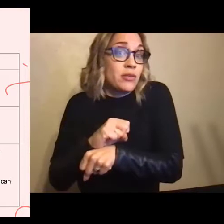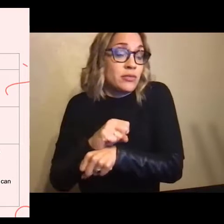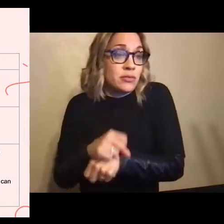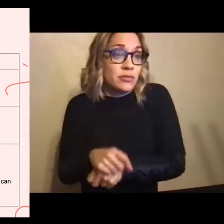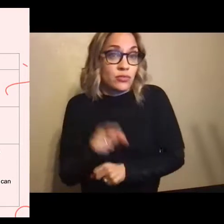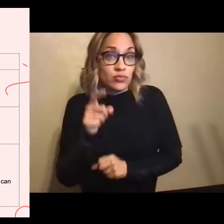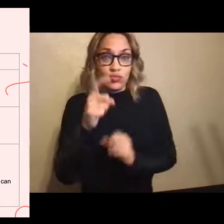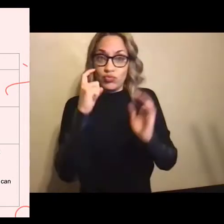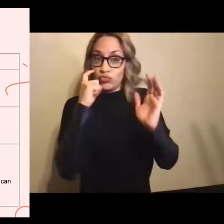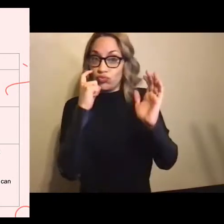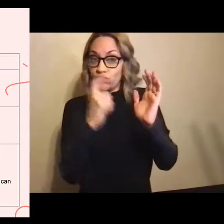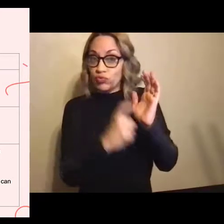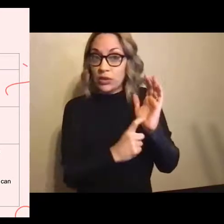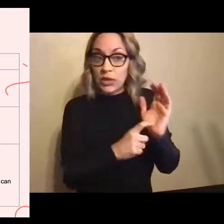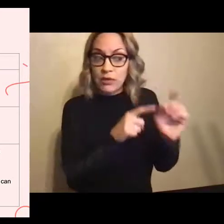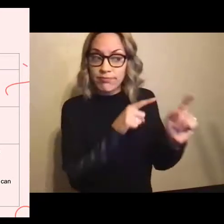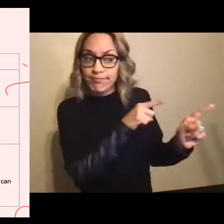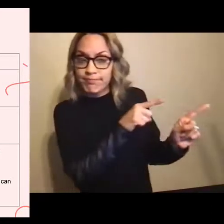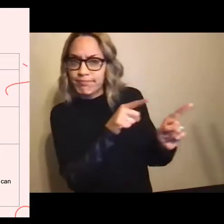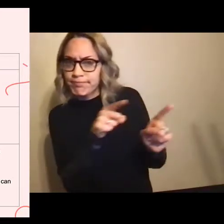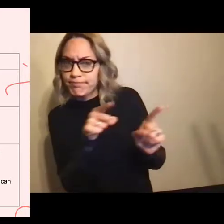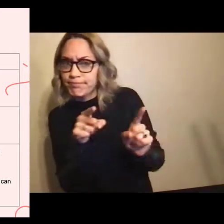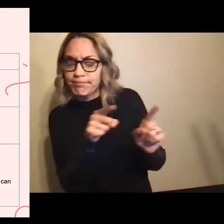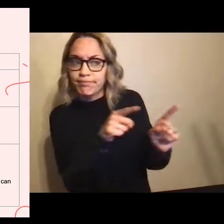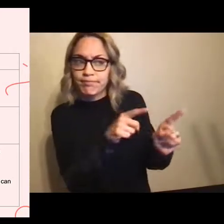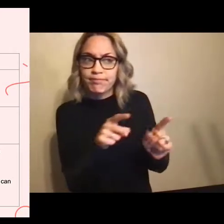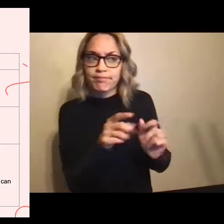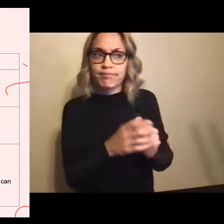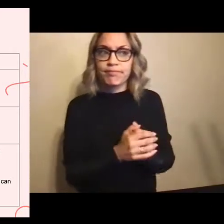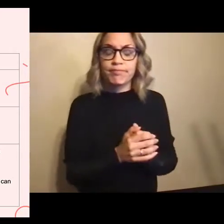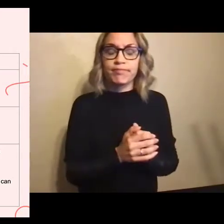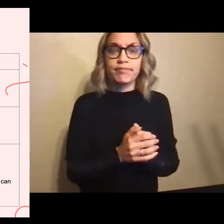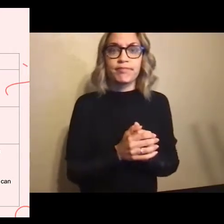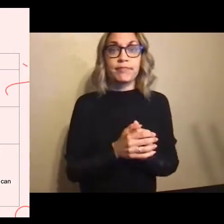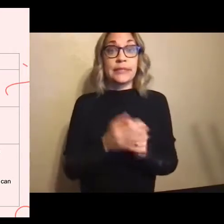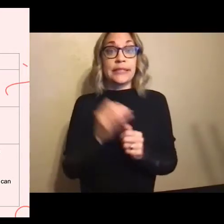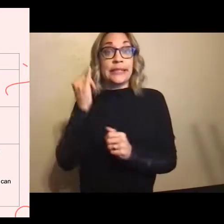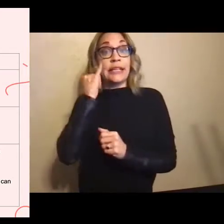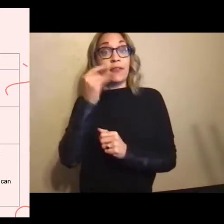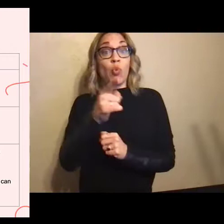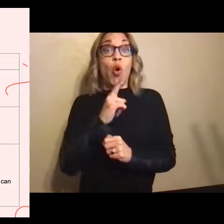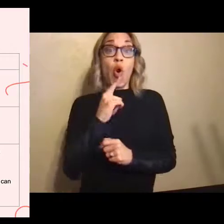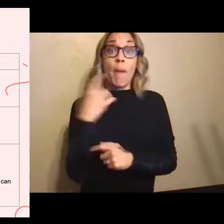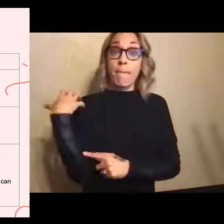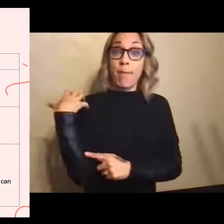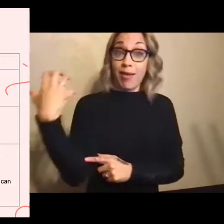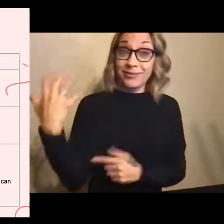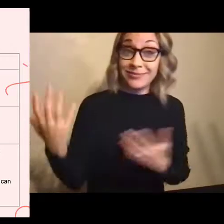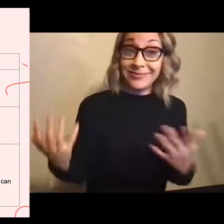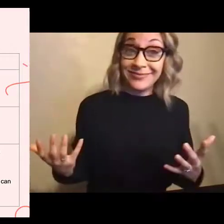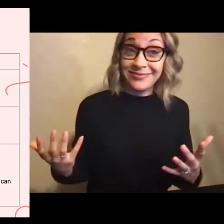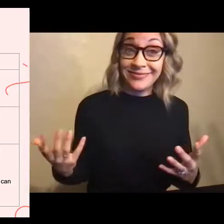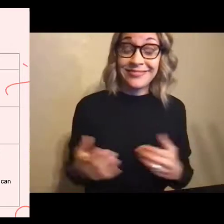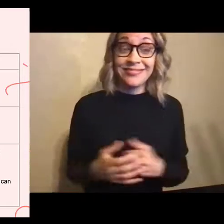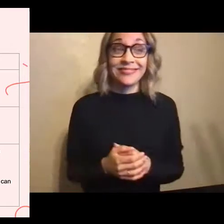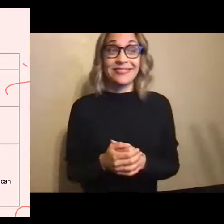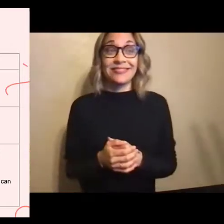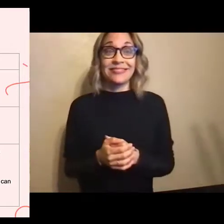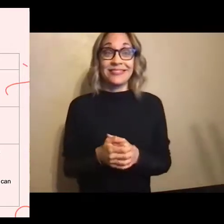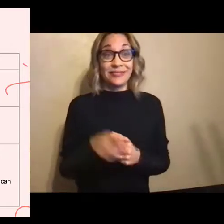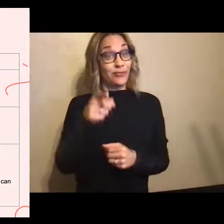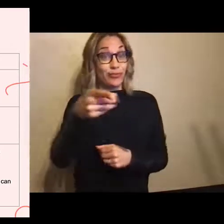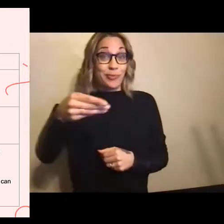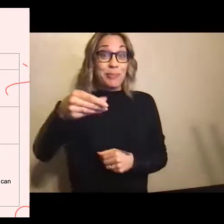How this might manifest in work, perhaps you're looking at your employees. If you're the boss,